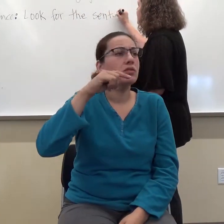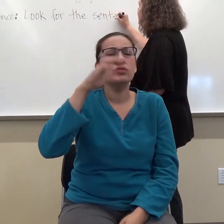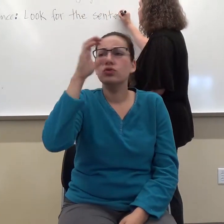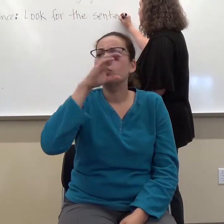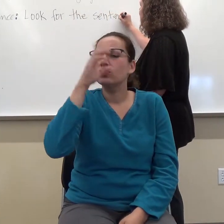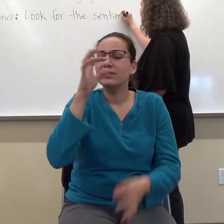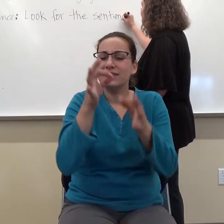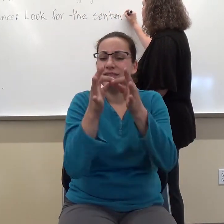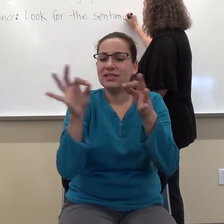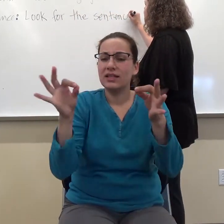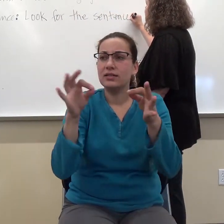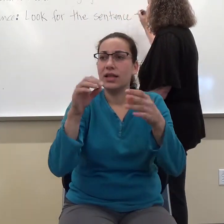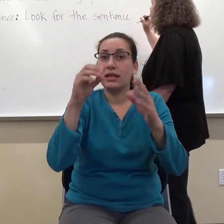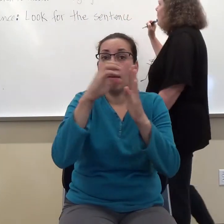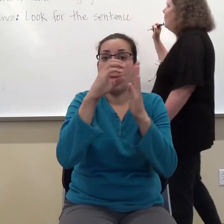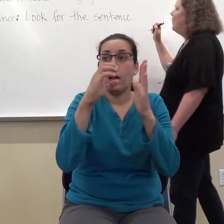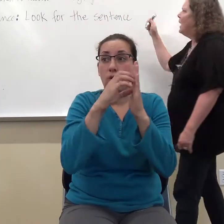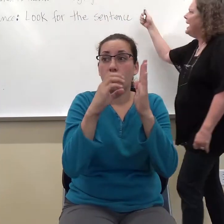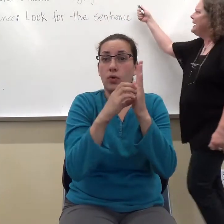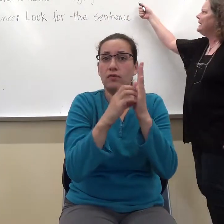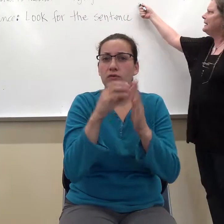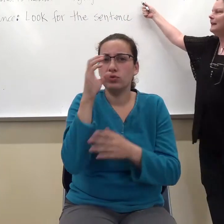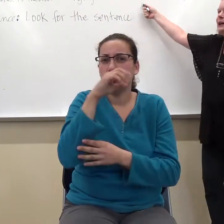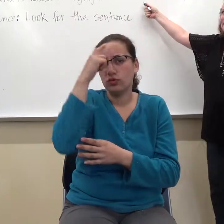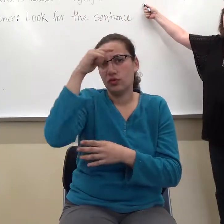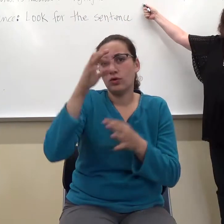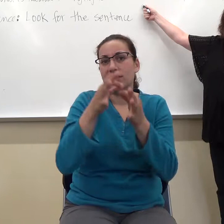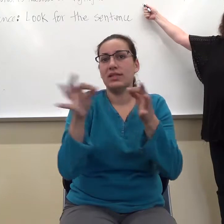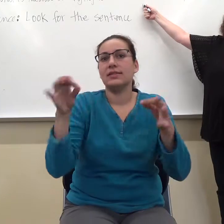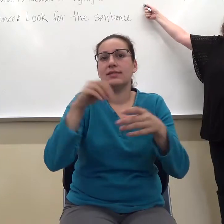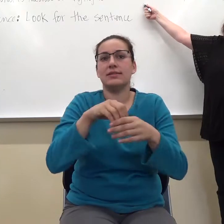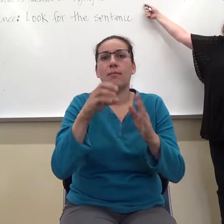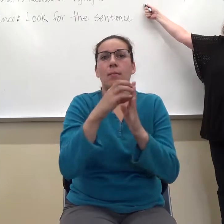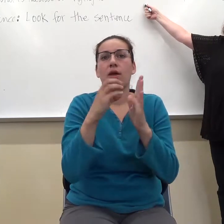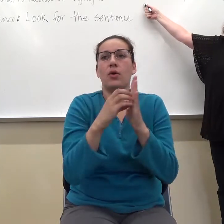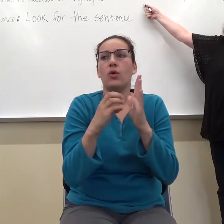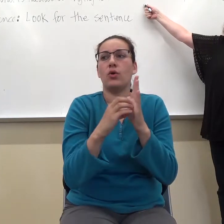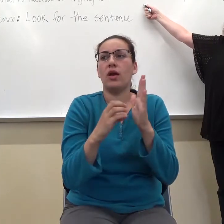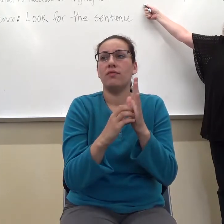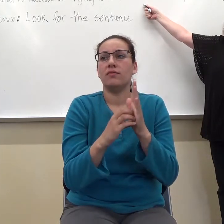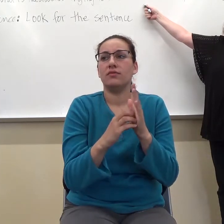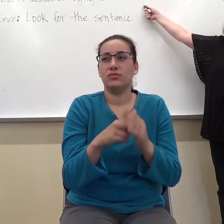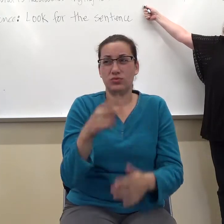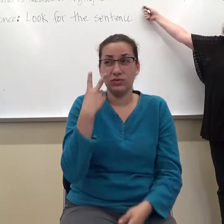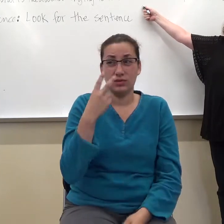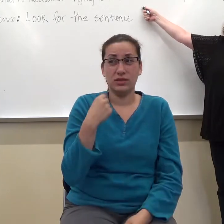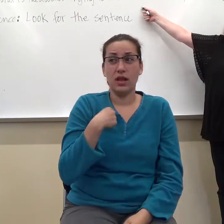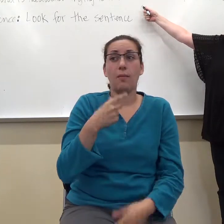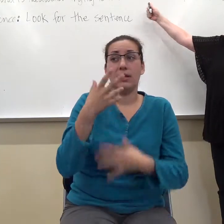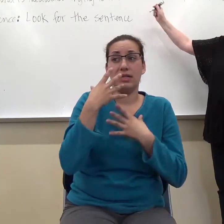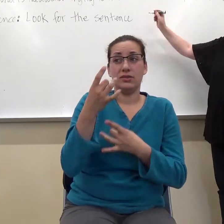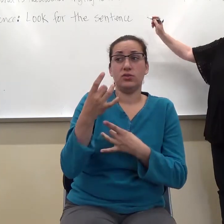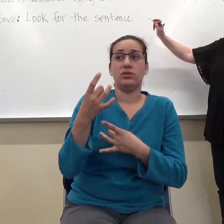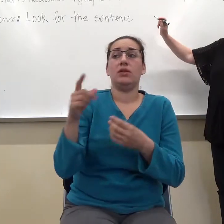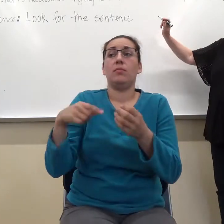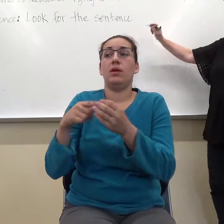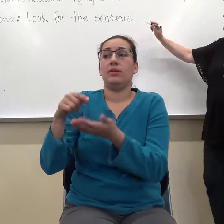see now why I'm so interested in this, okay? You're gonna look for